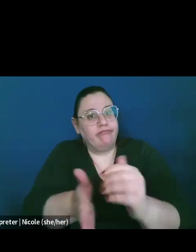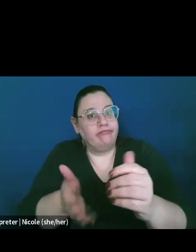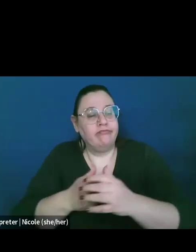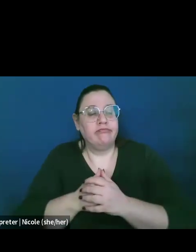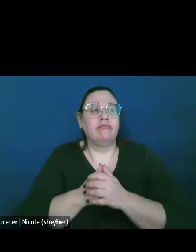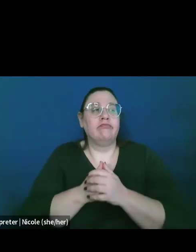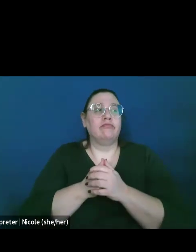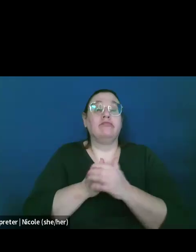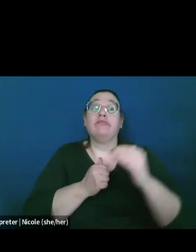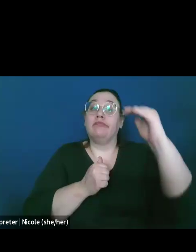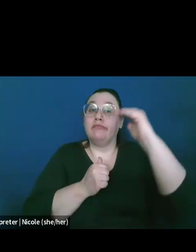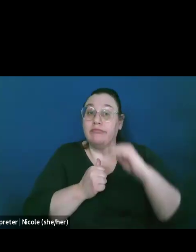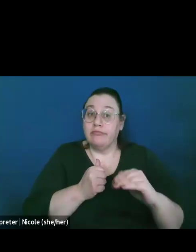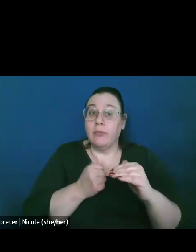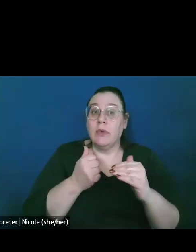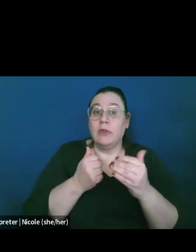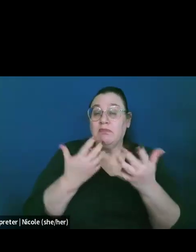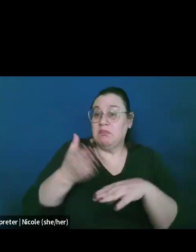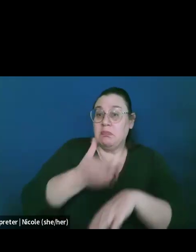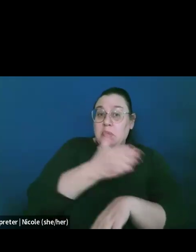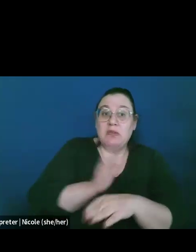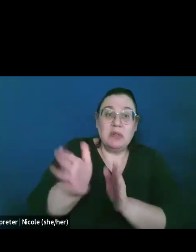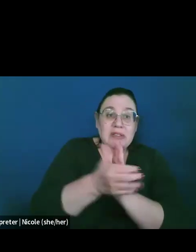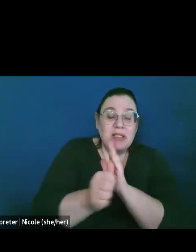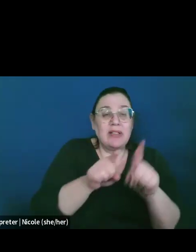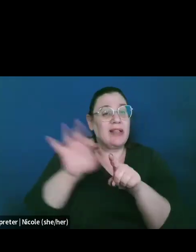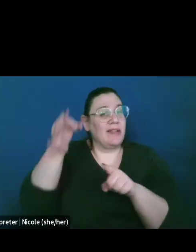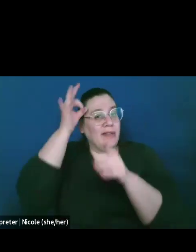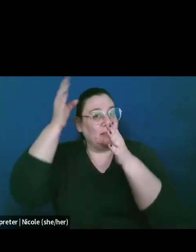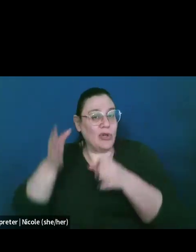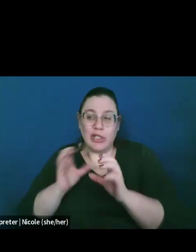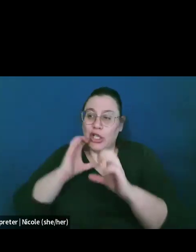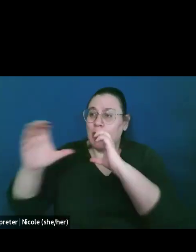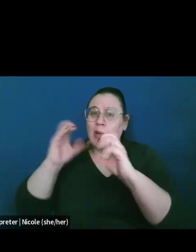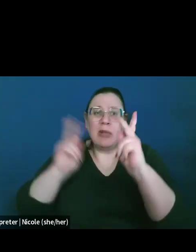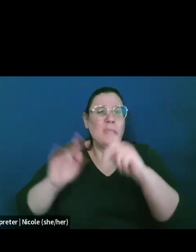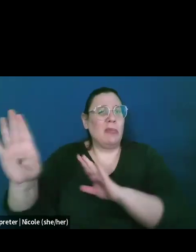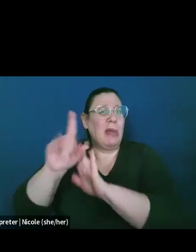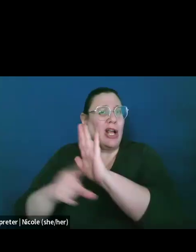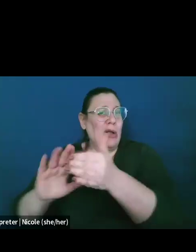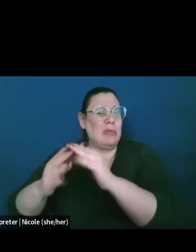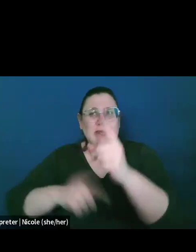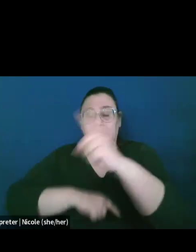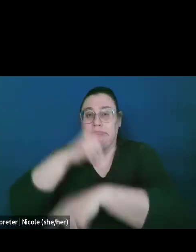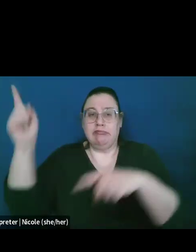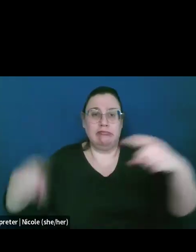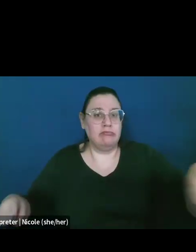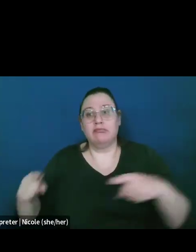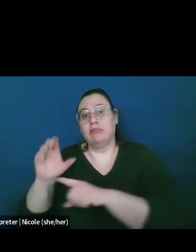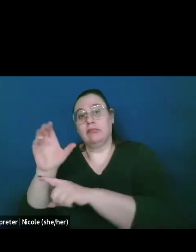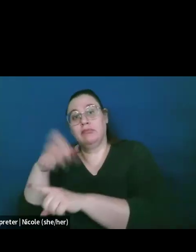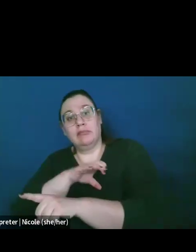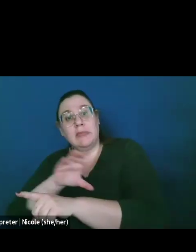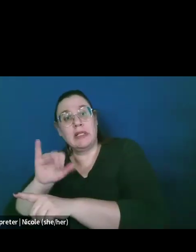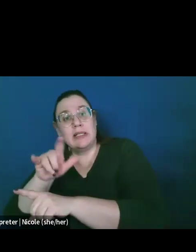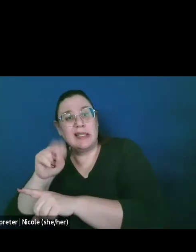learn how to, you've improved your skills as a Fed in communicating with people from a range of backgrounds and communities, be it citizens from across